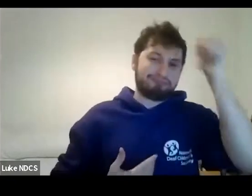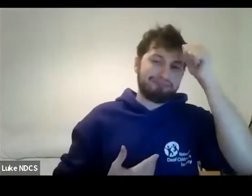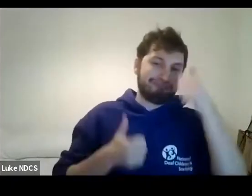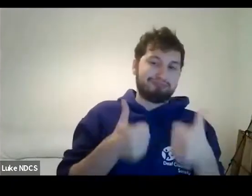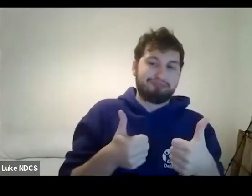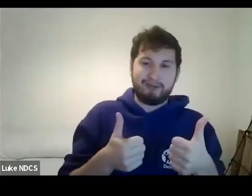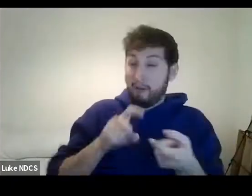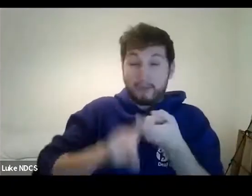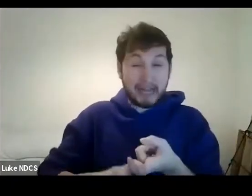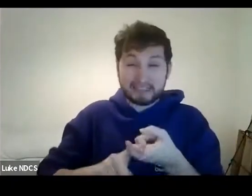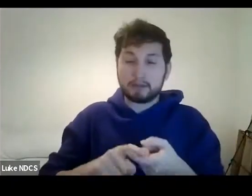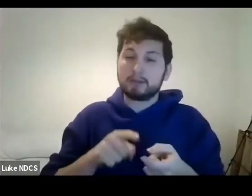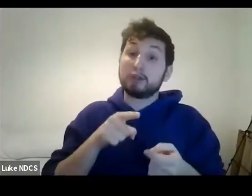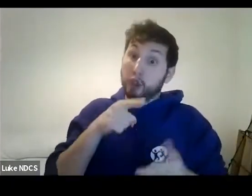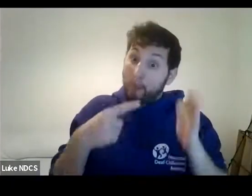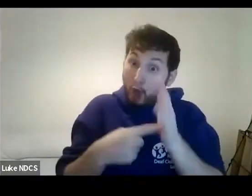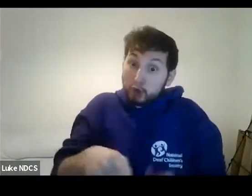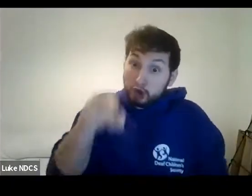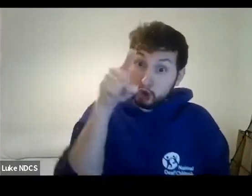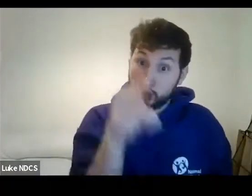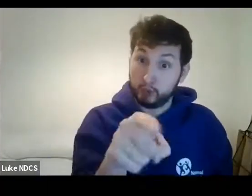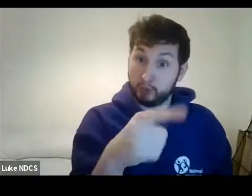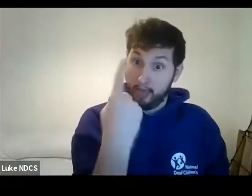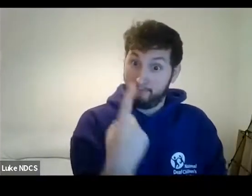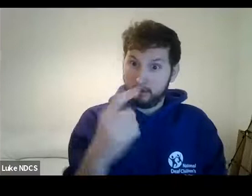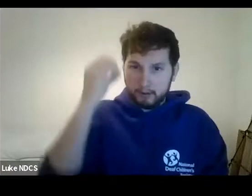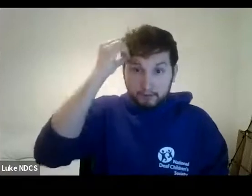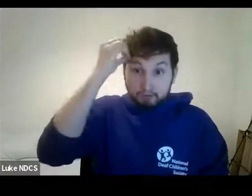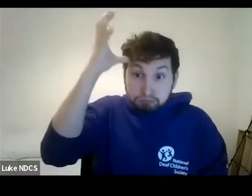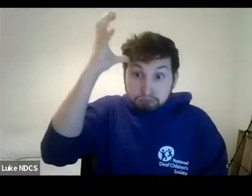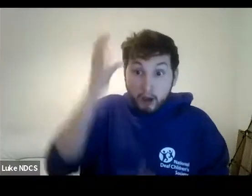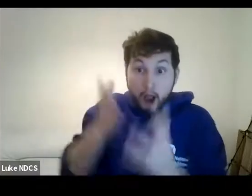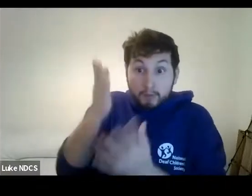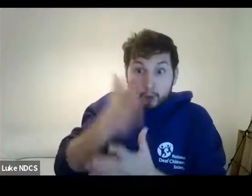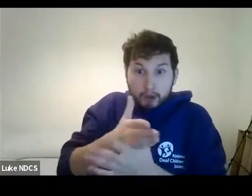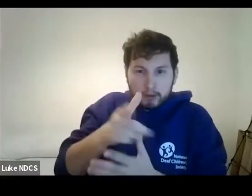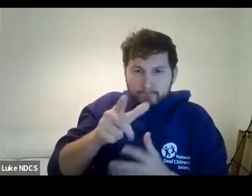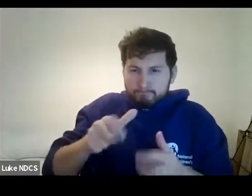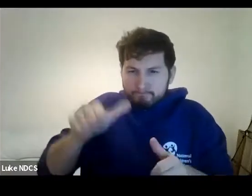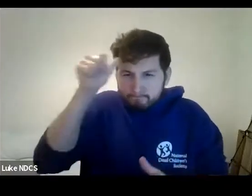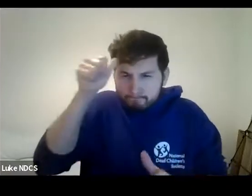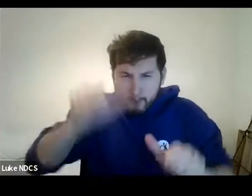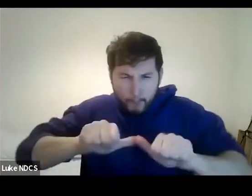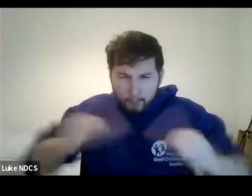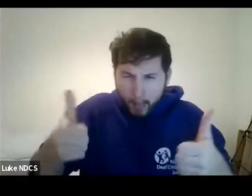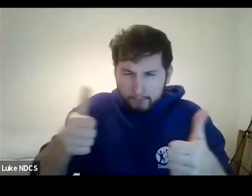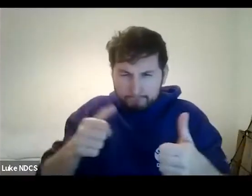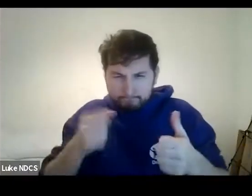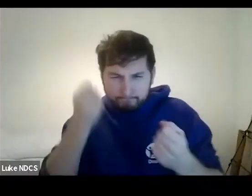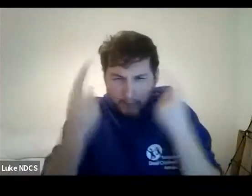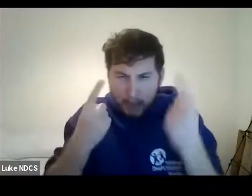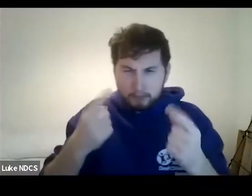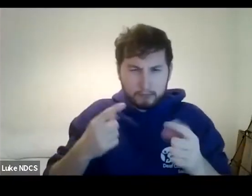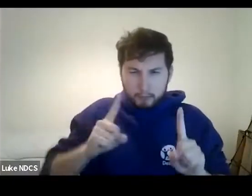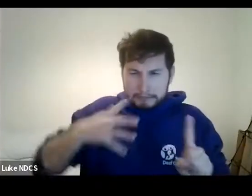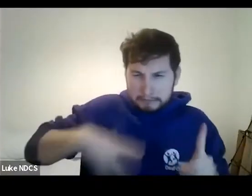service. Some will, and some might be able to support you, but some won't. So it's important that you know everything you need to know about Access to